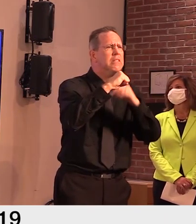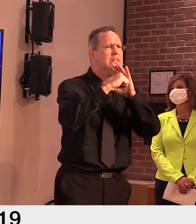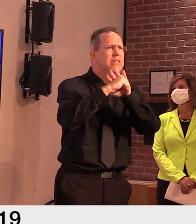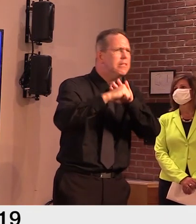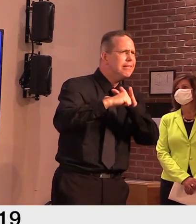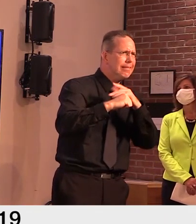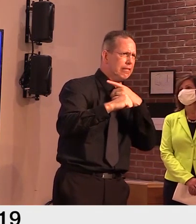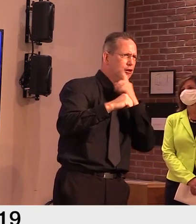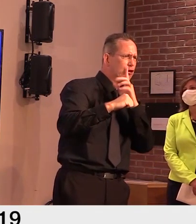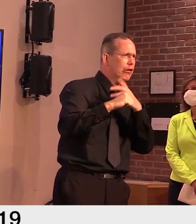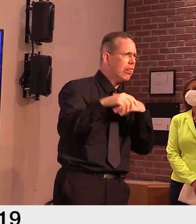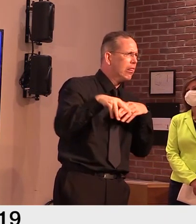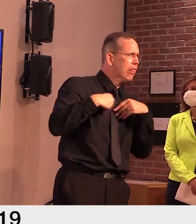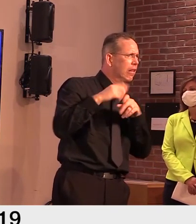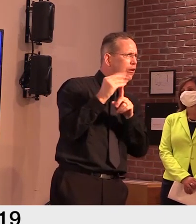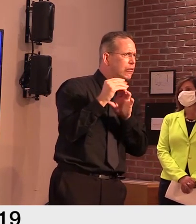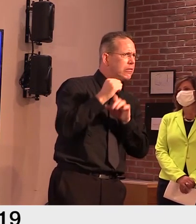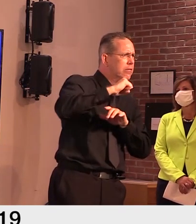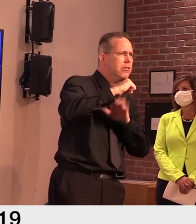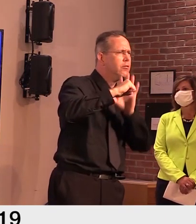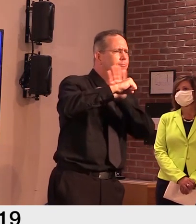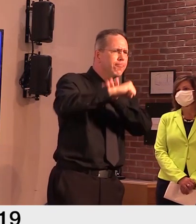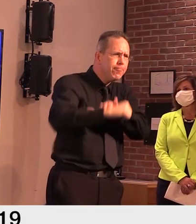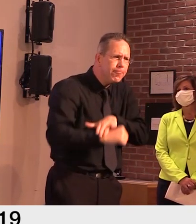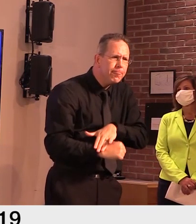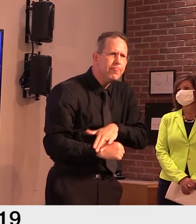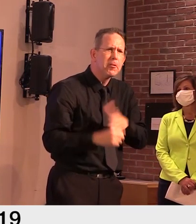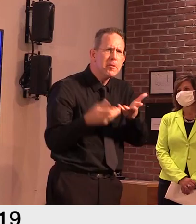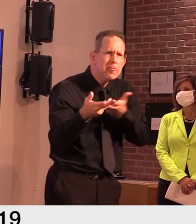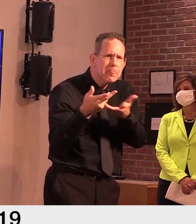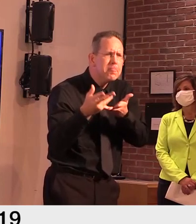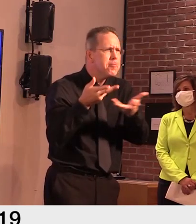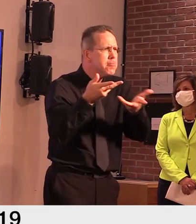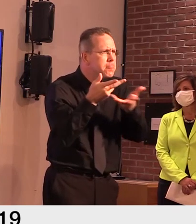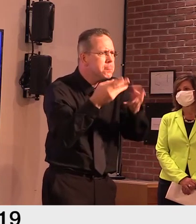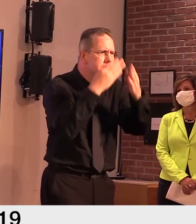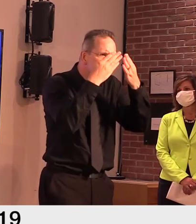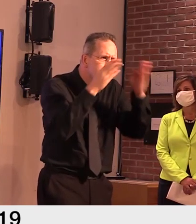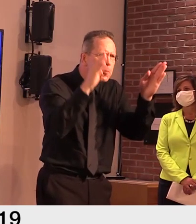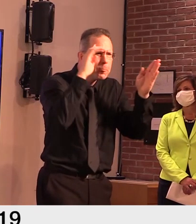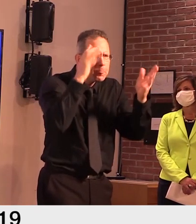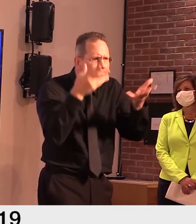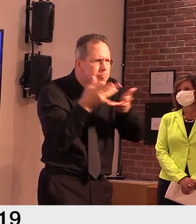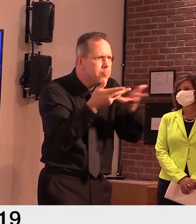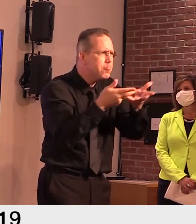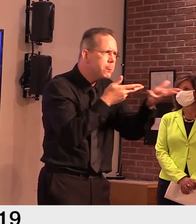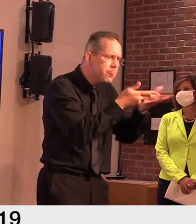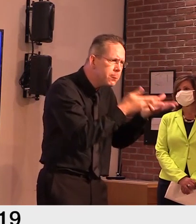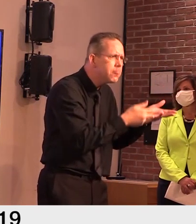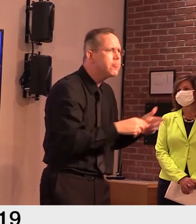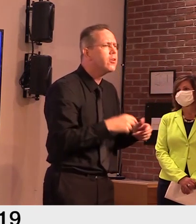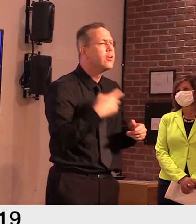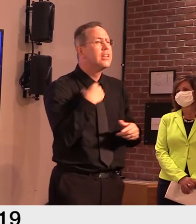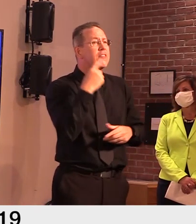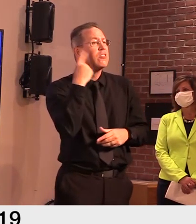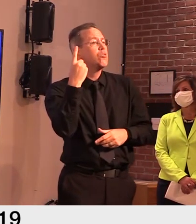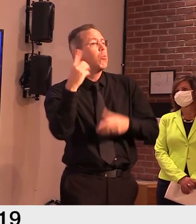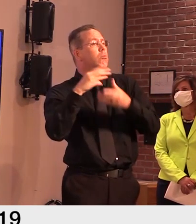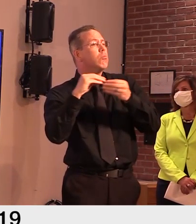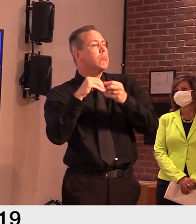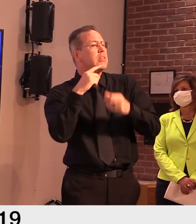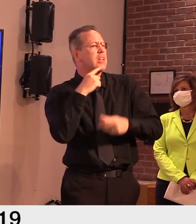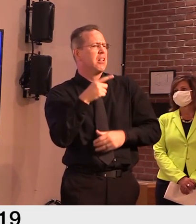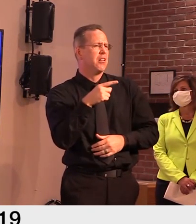I would say that a good step zero is first lower your guard and open your eyes.